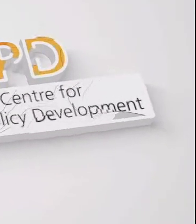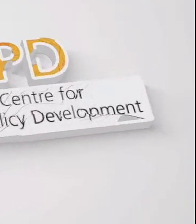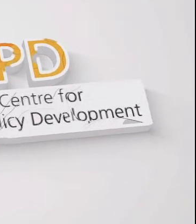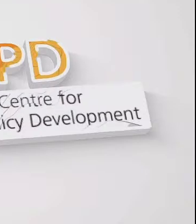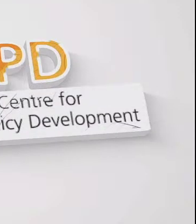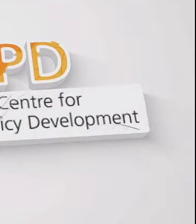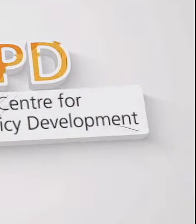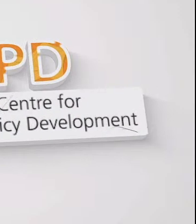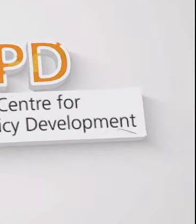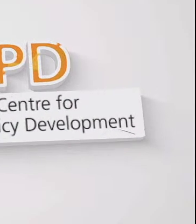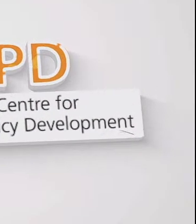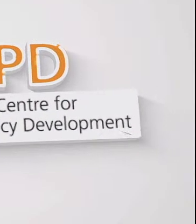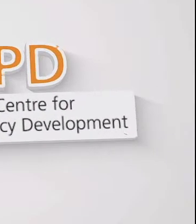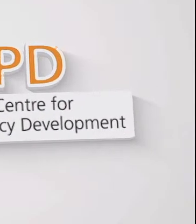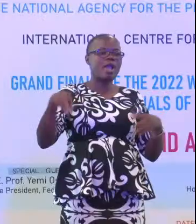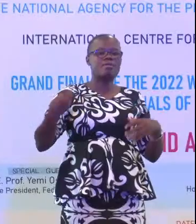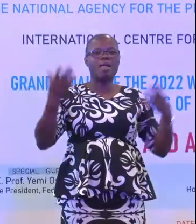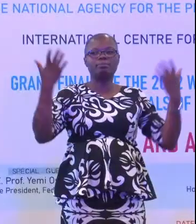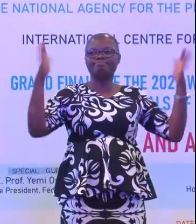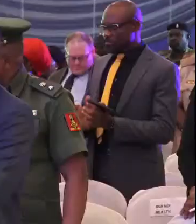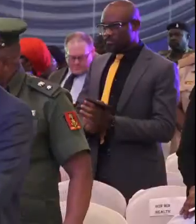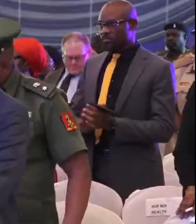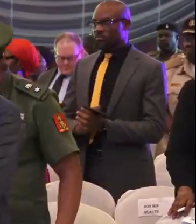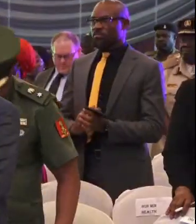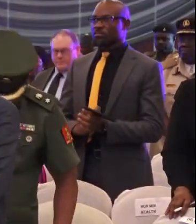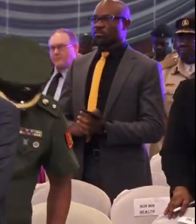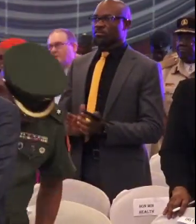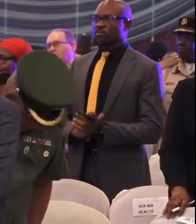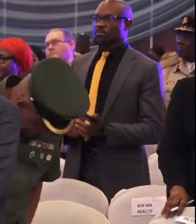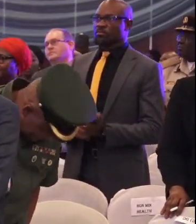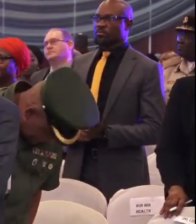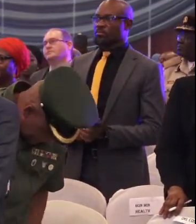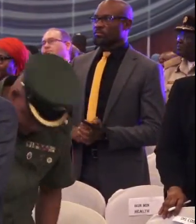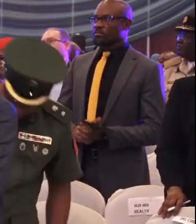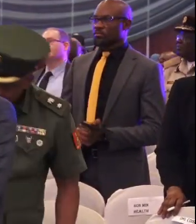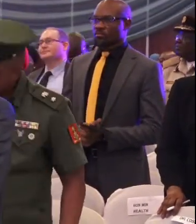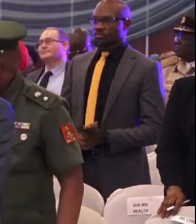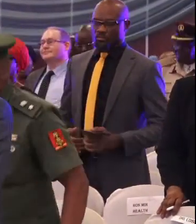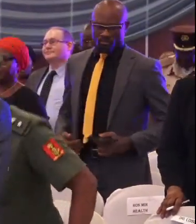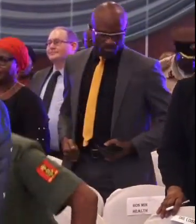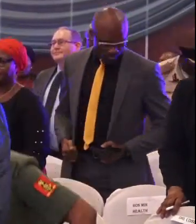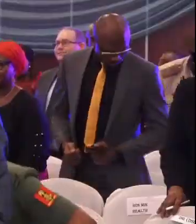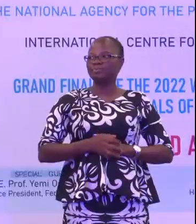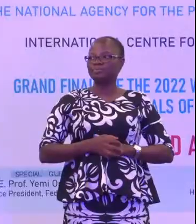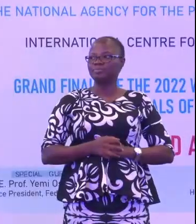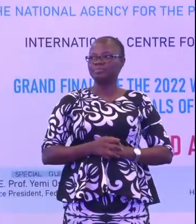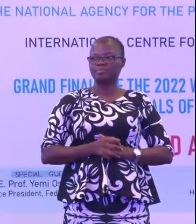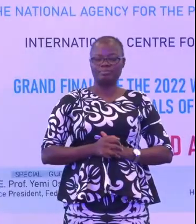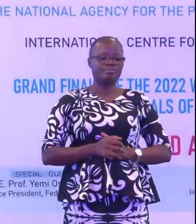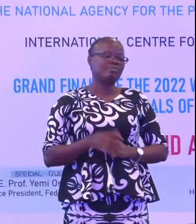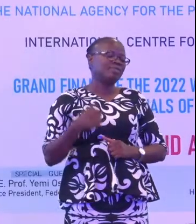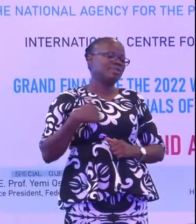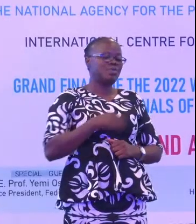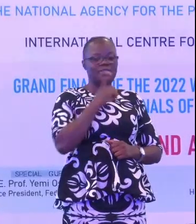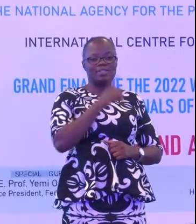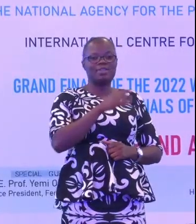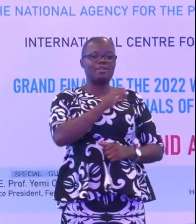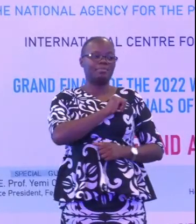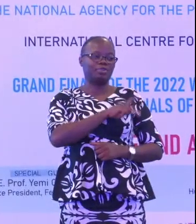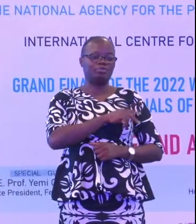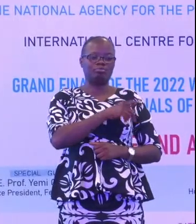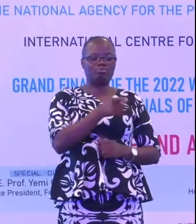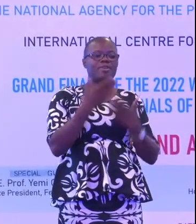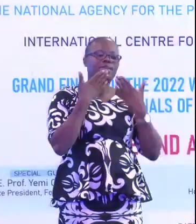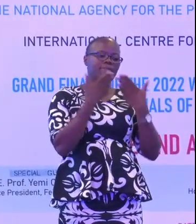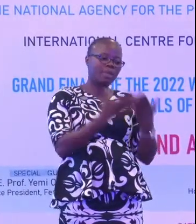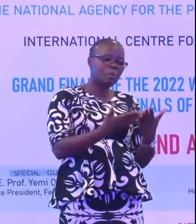Thank you very much. Another round of applause for His Excellency. Thank you very much, sir. We sincerely appreciate you, and